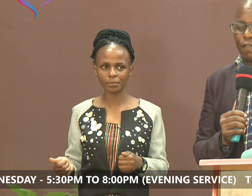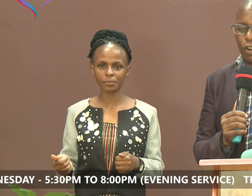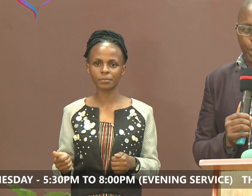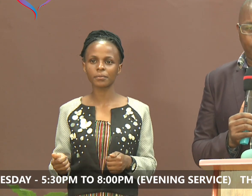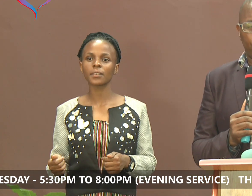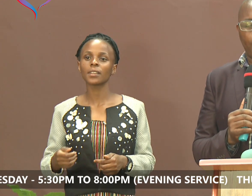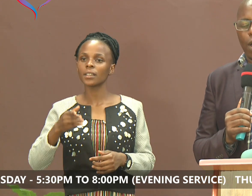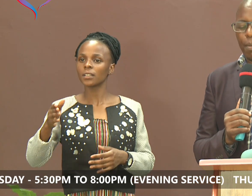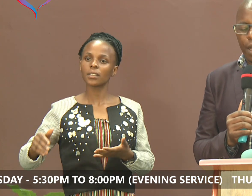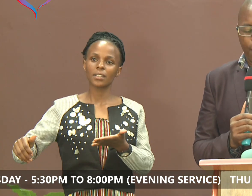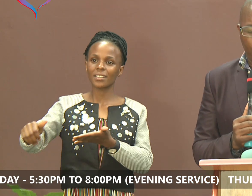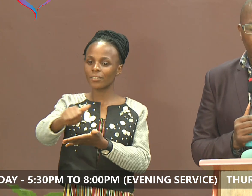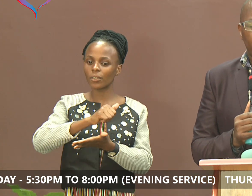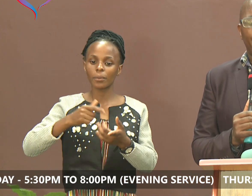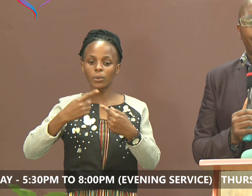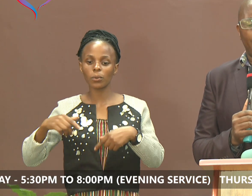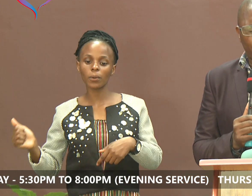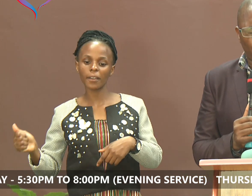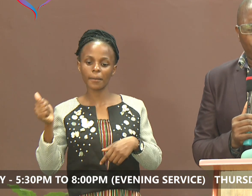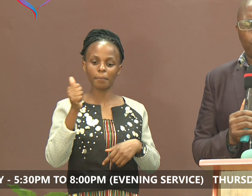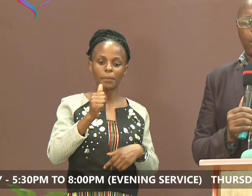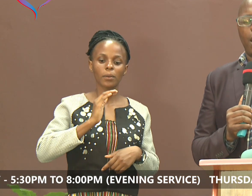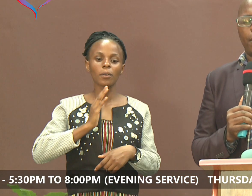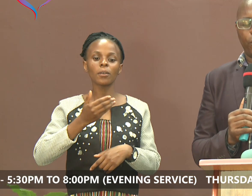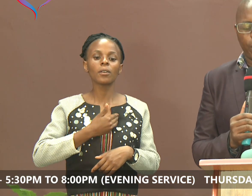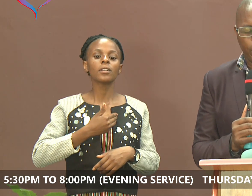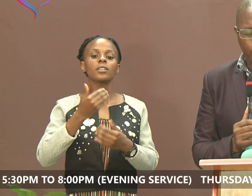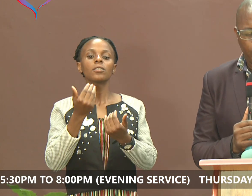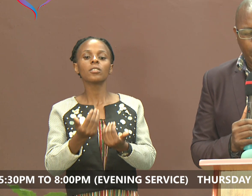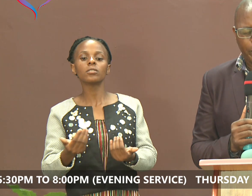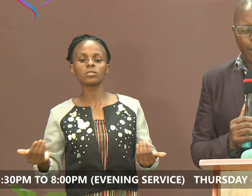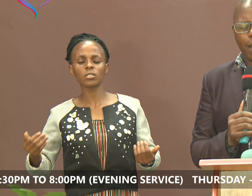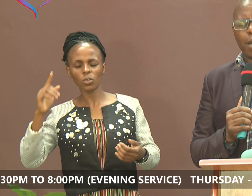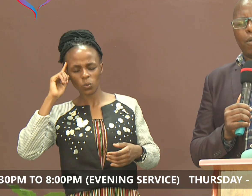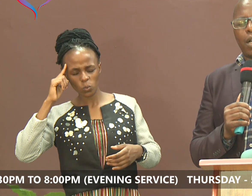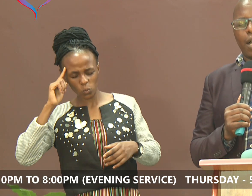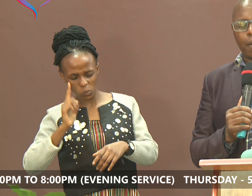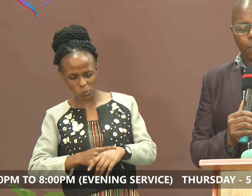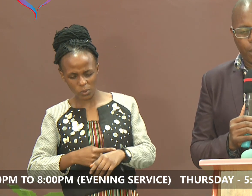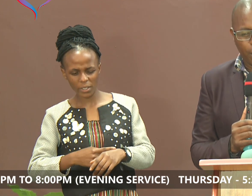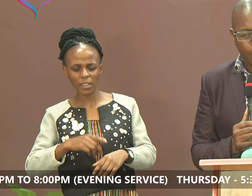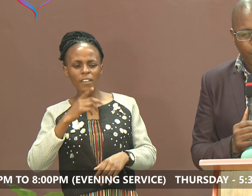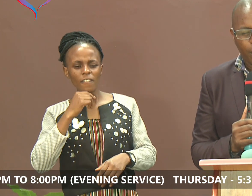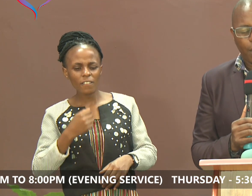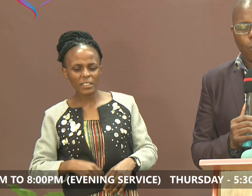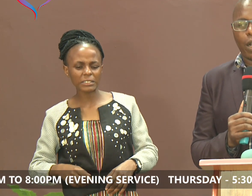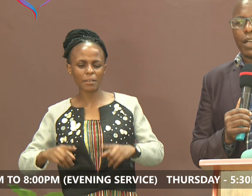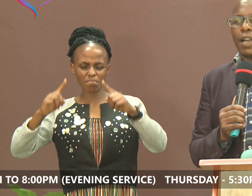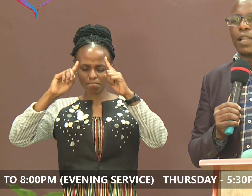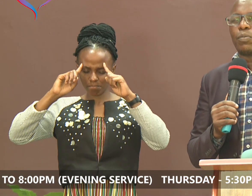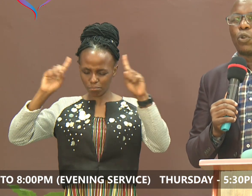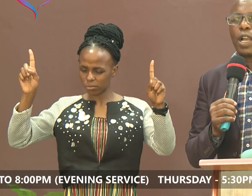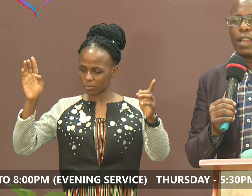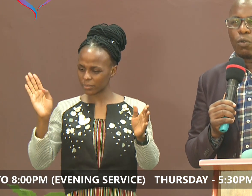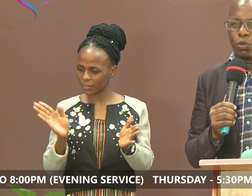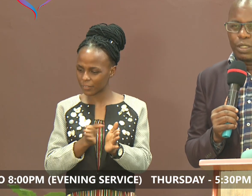walo environment zetu tera wabana, nga tato li mukambwe, mama mukambwe,